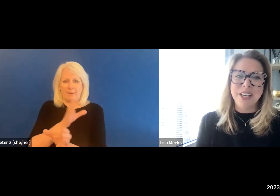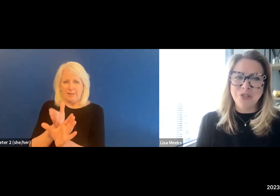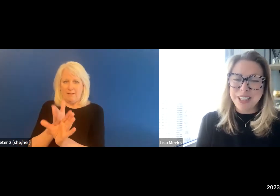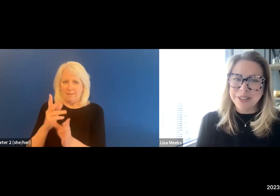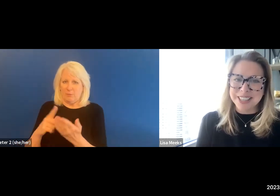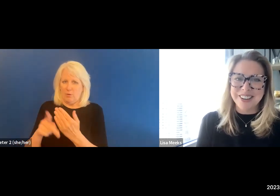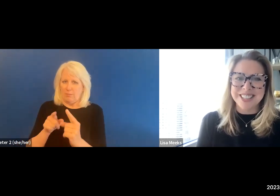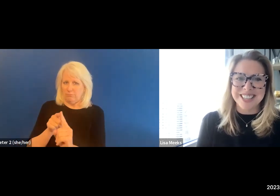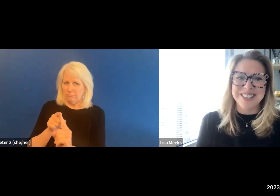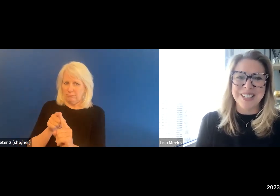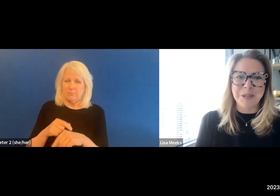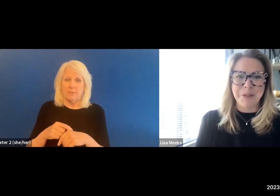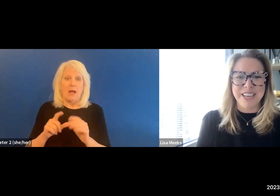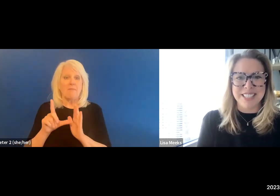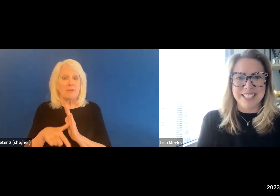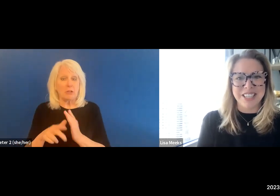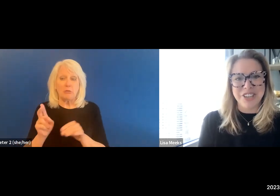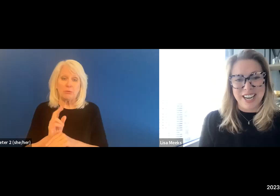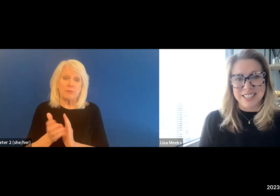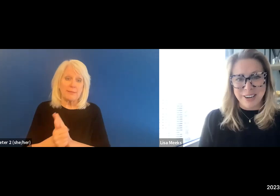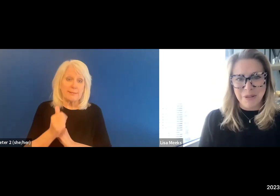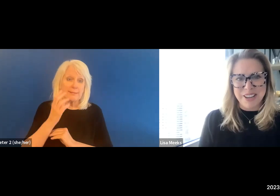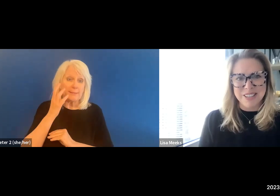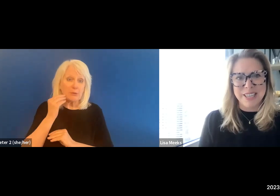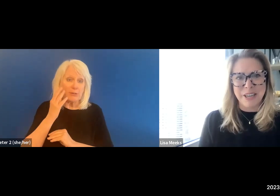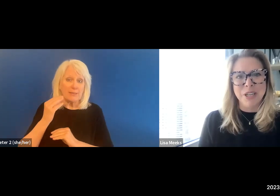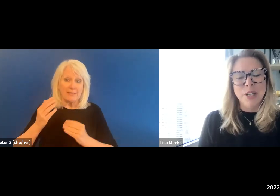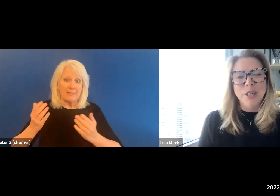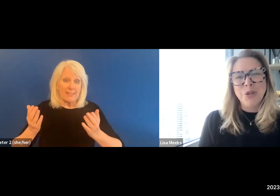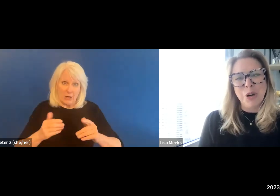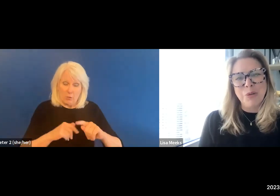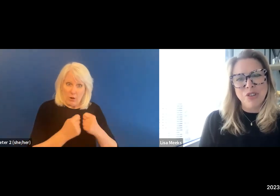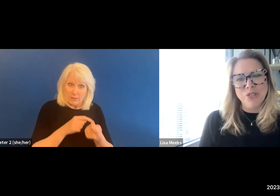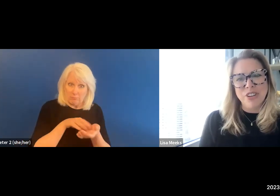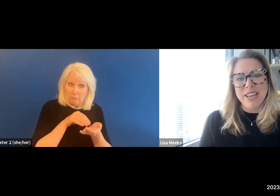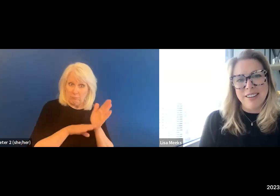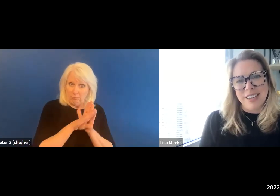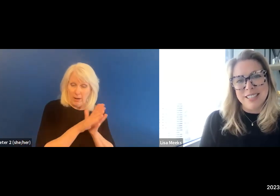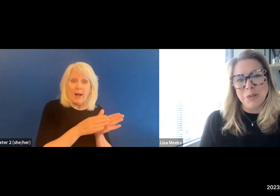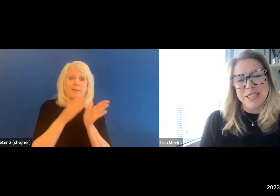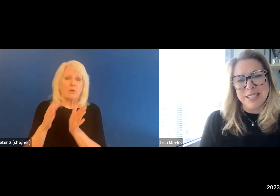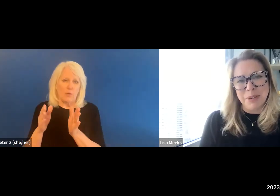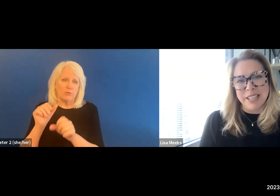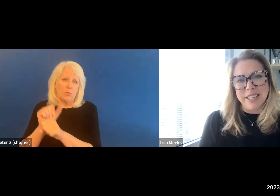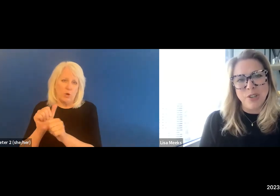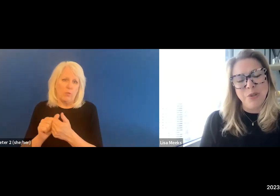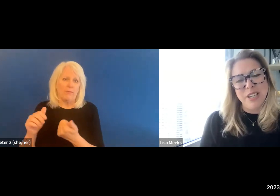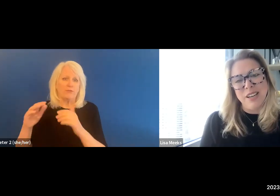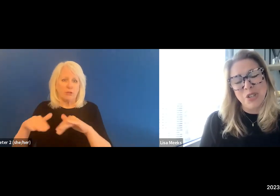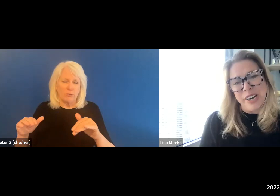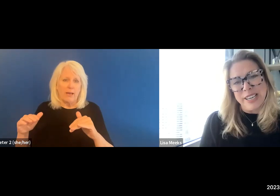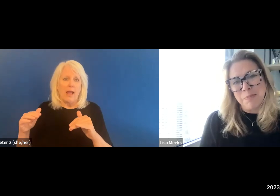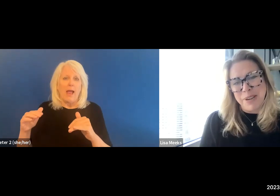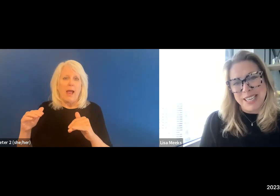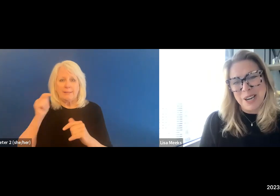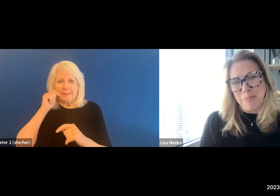and eventually using her skills and experiences that she has here with our team to work with children and adolescents with disabilities using